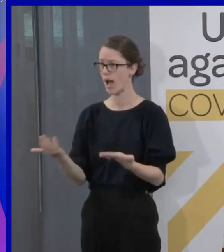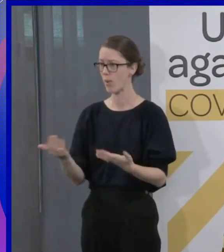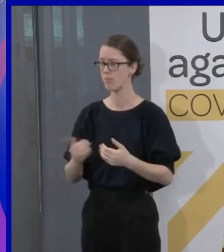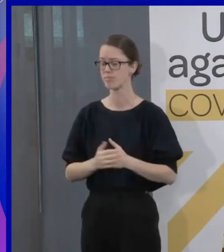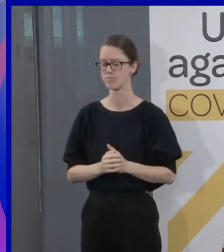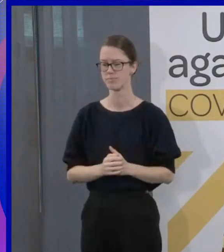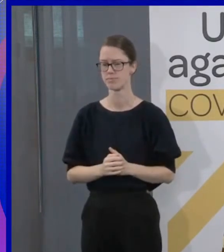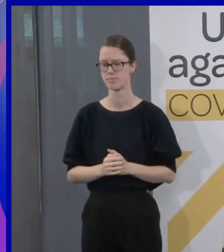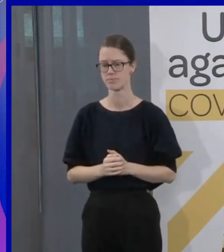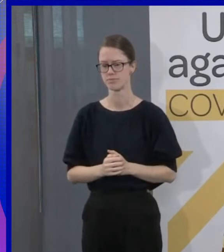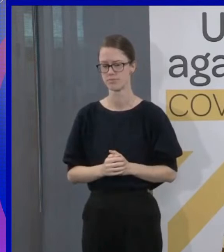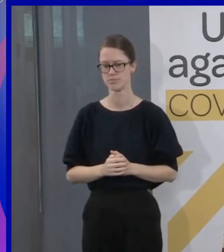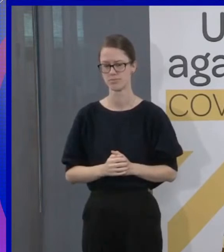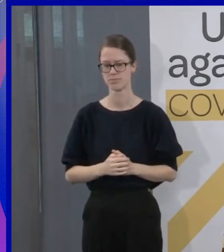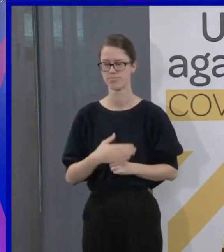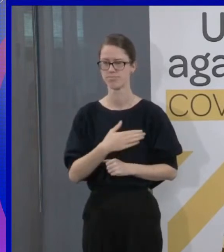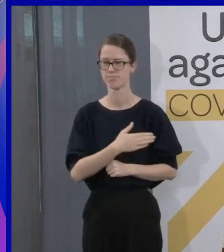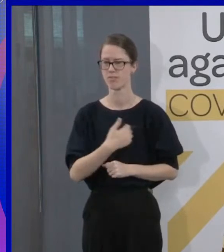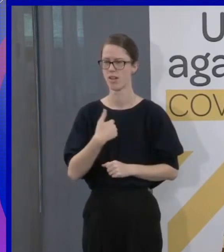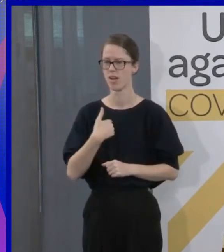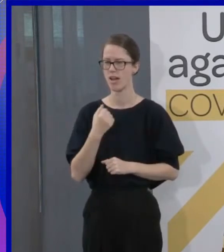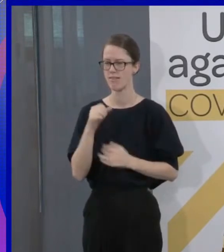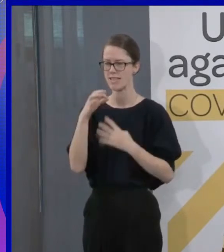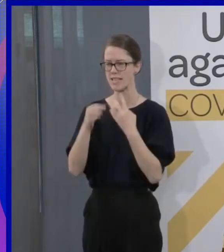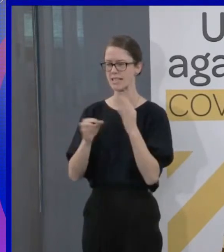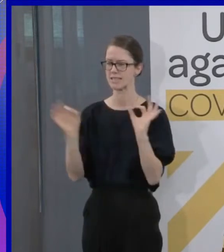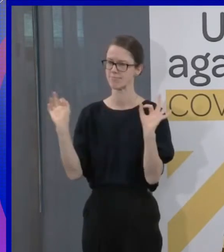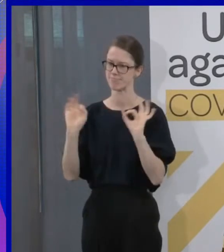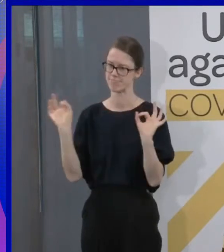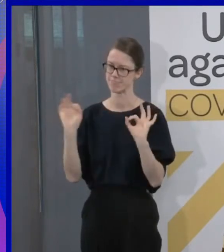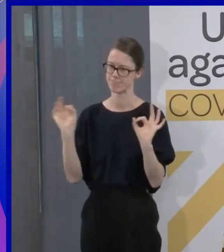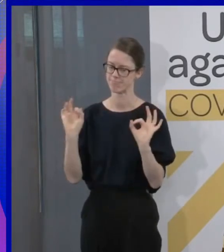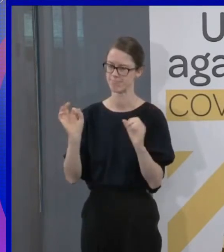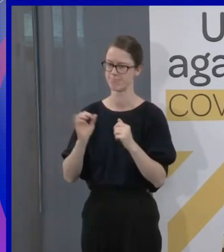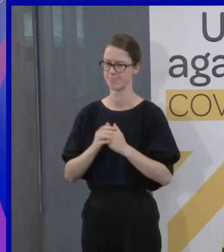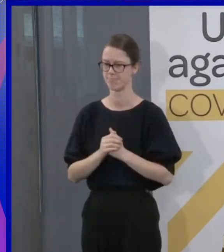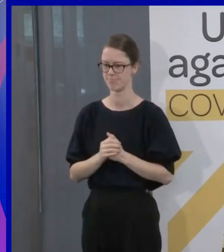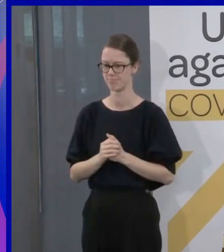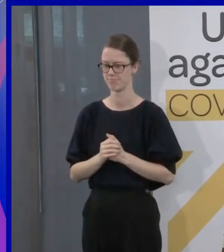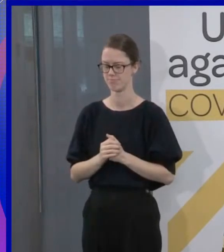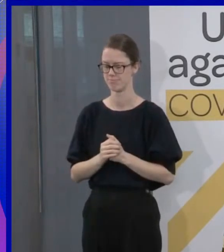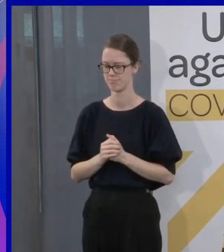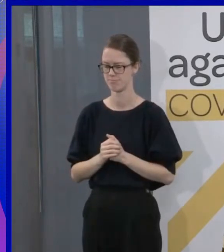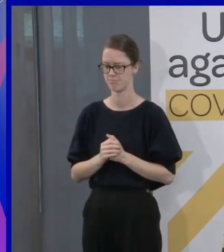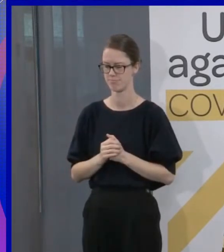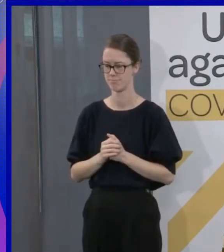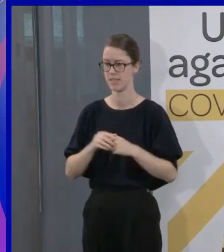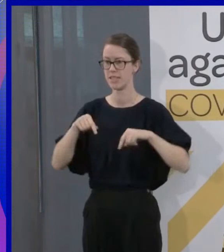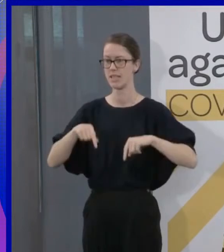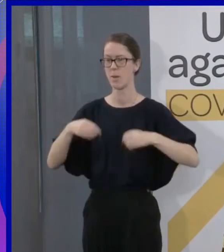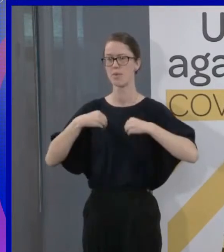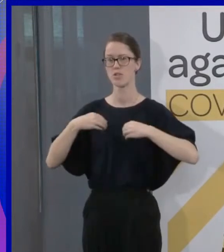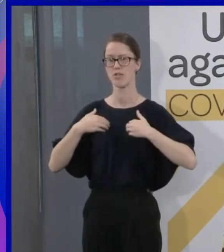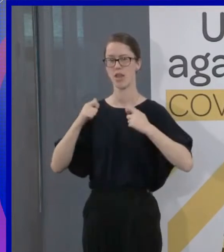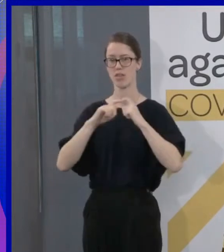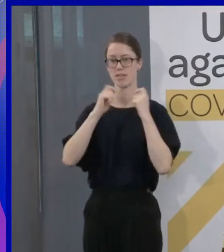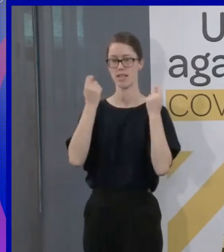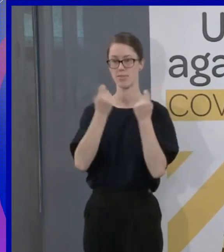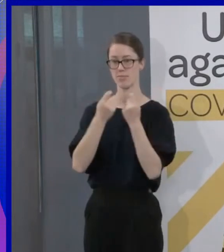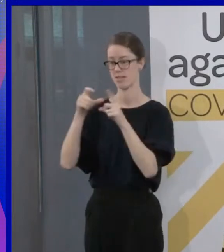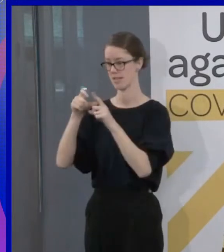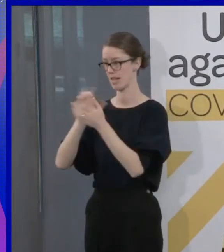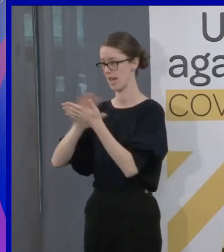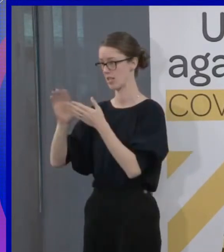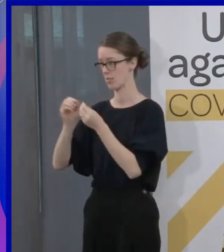So I don't have the details on that, but what I can say is that our team here in the ministry, as well as the DHB